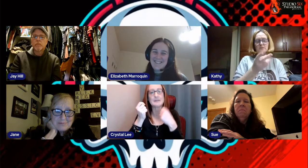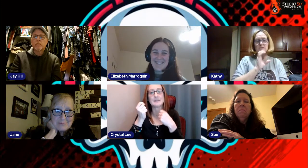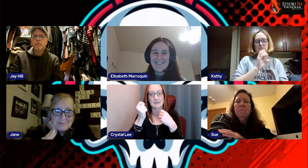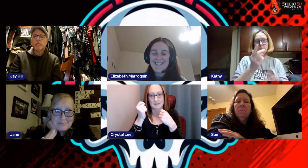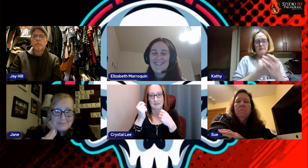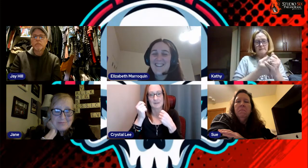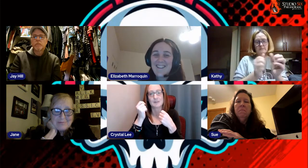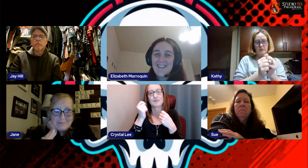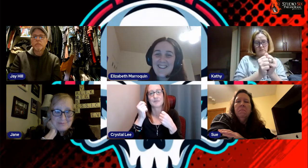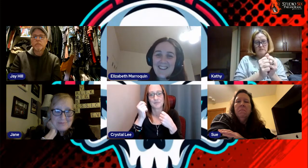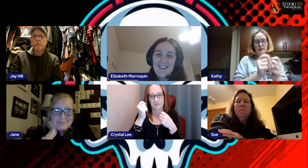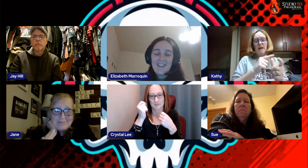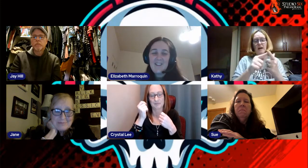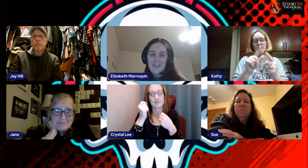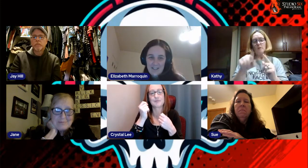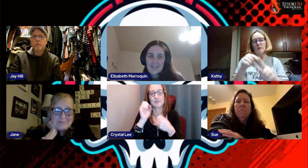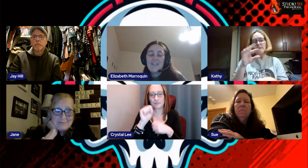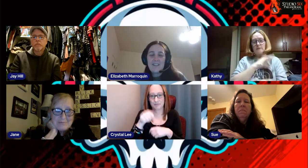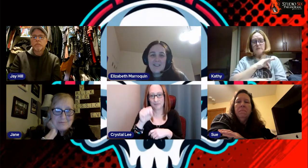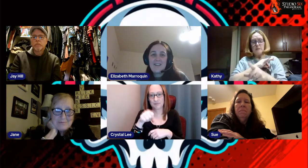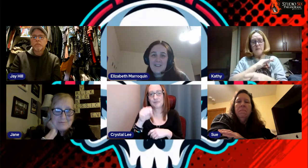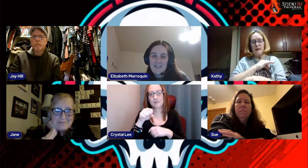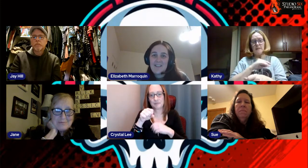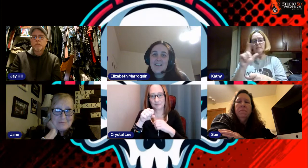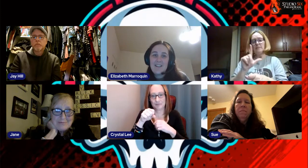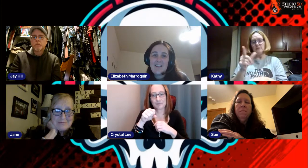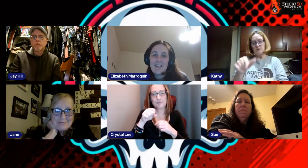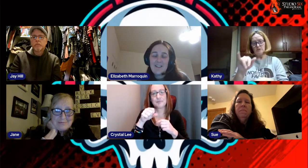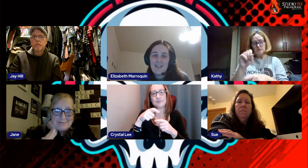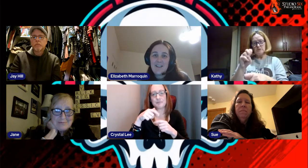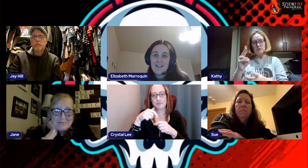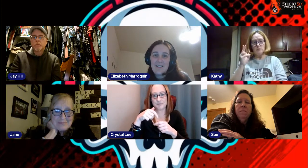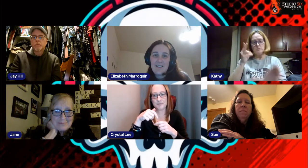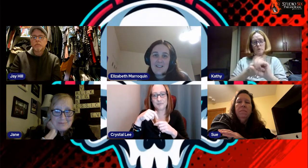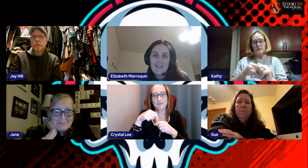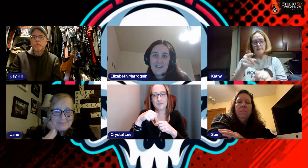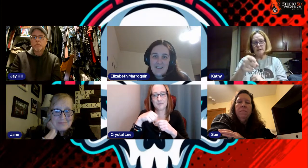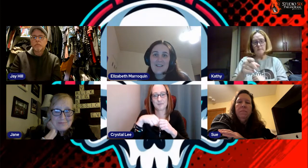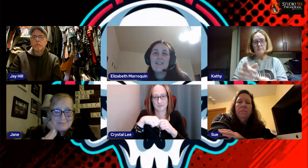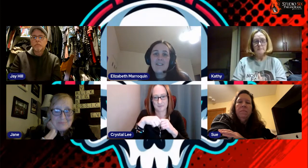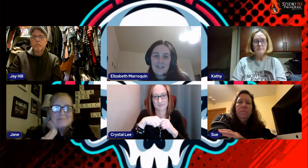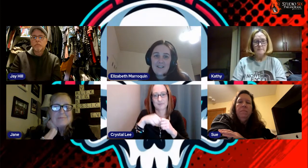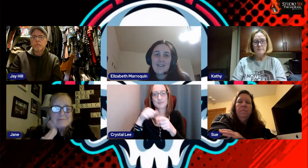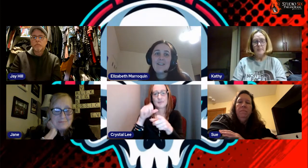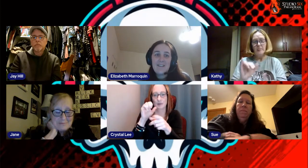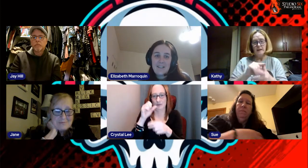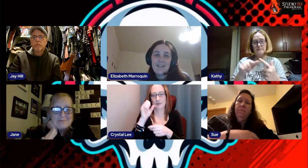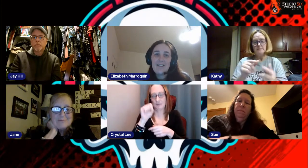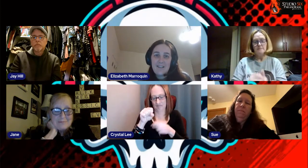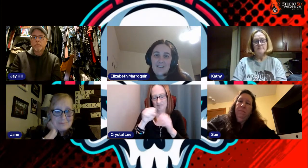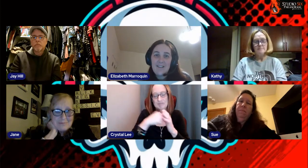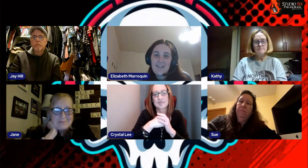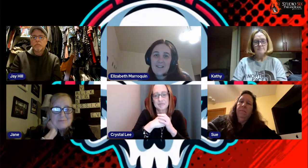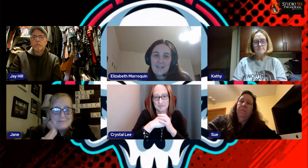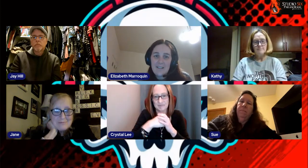Jane and Krista met first, and then when they did to Maine, Sue joined them